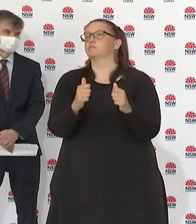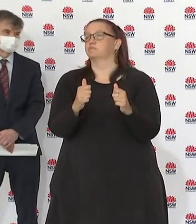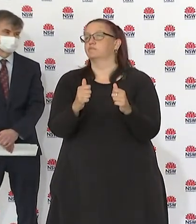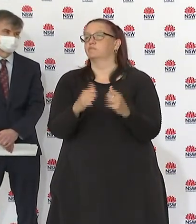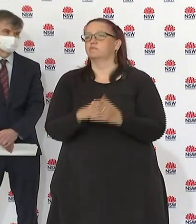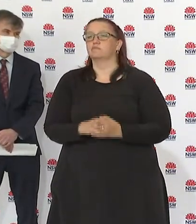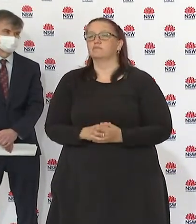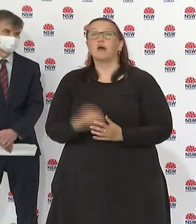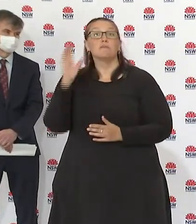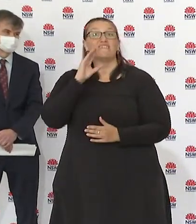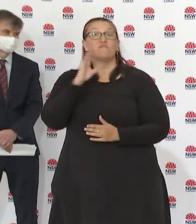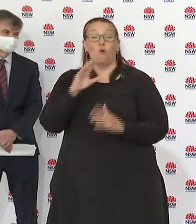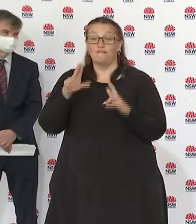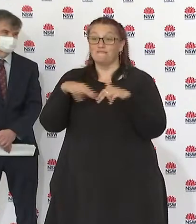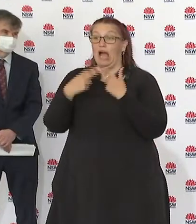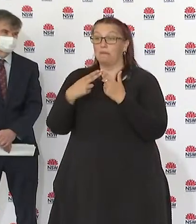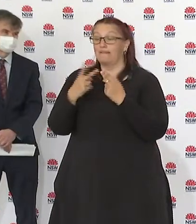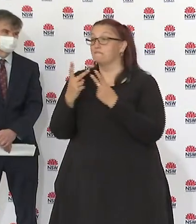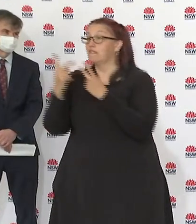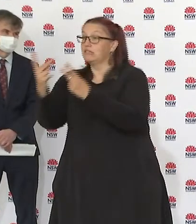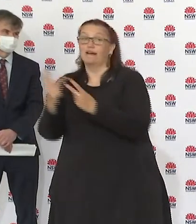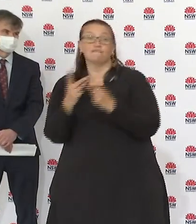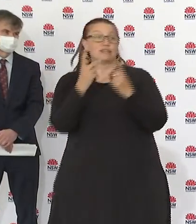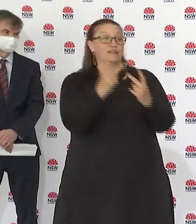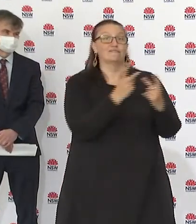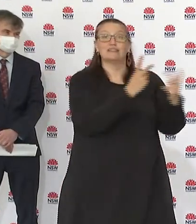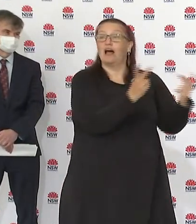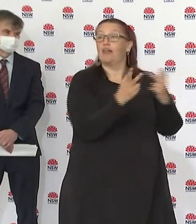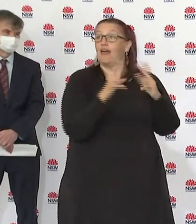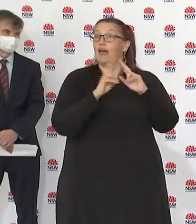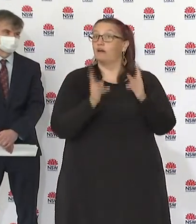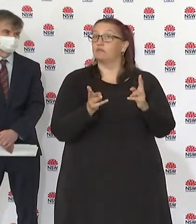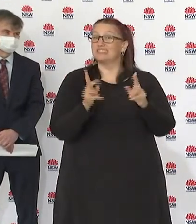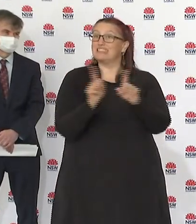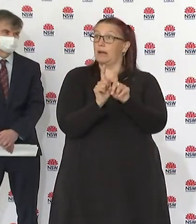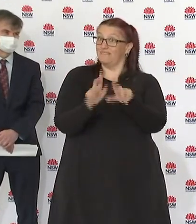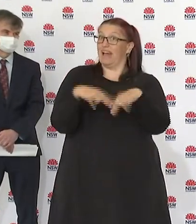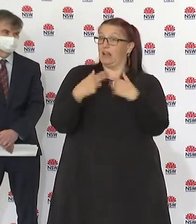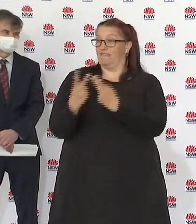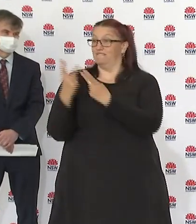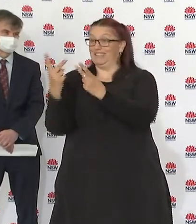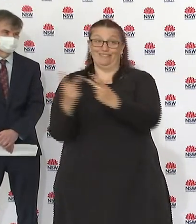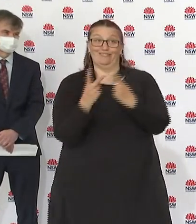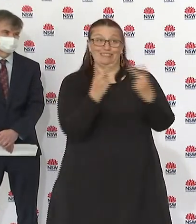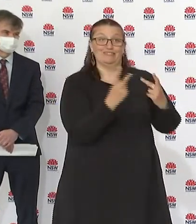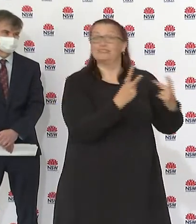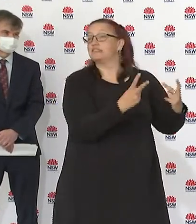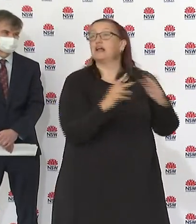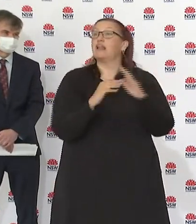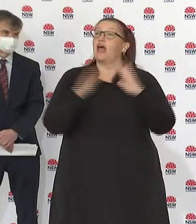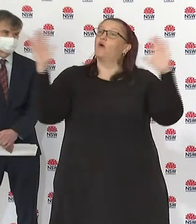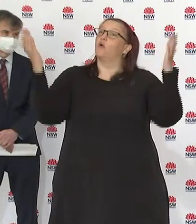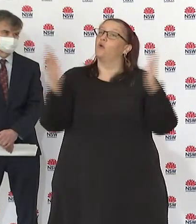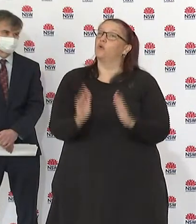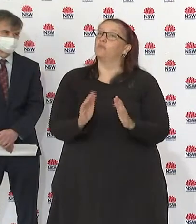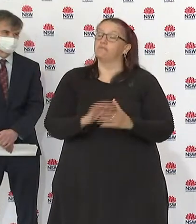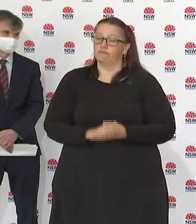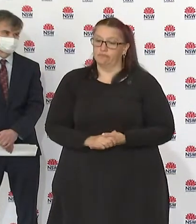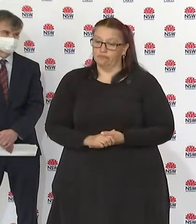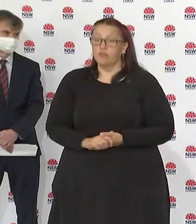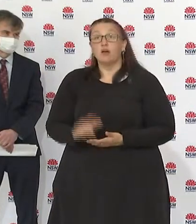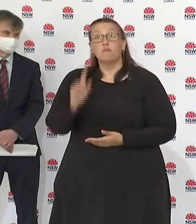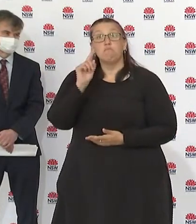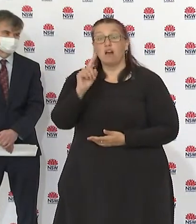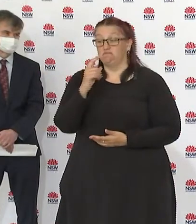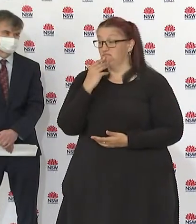between household movements, but more needs to be done. And that's why I think it's so horrible when we need to report a death. It's awful.